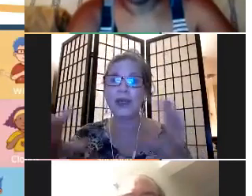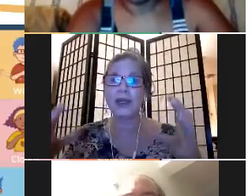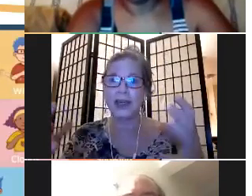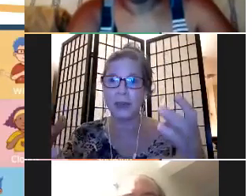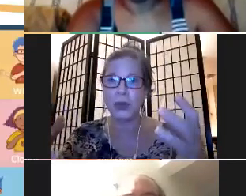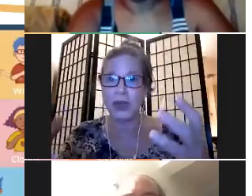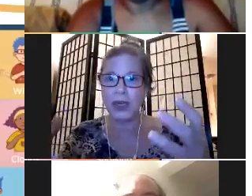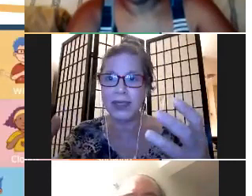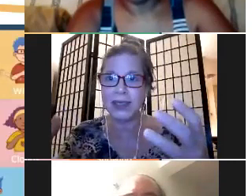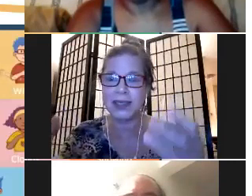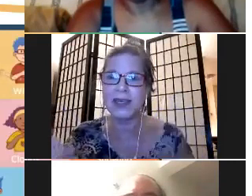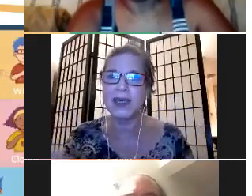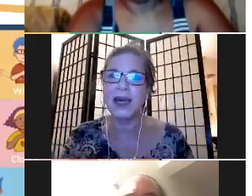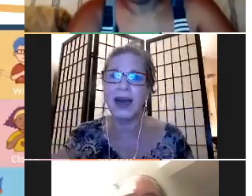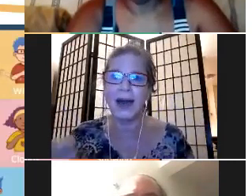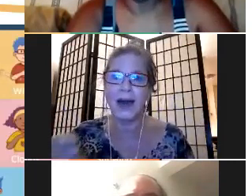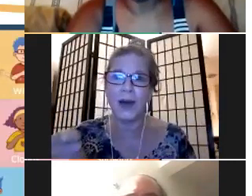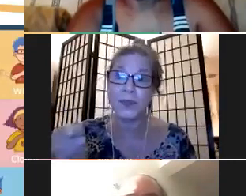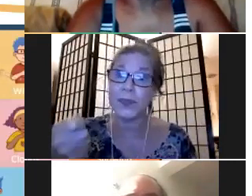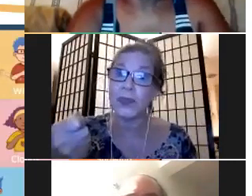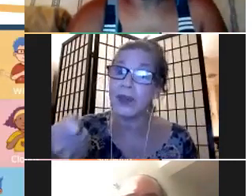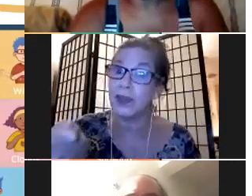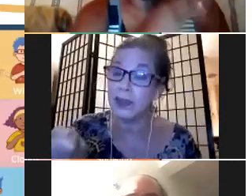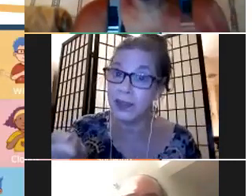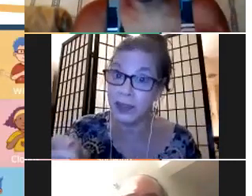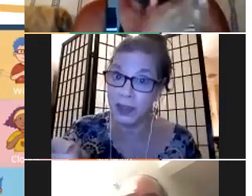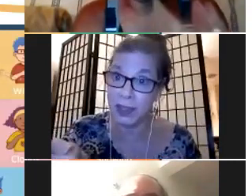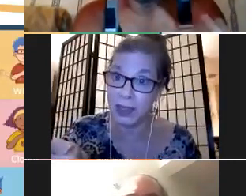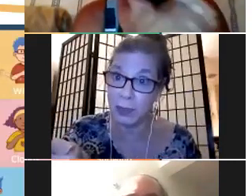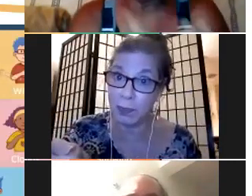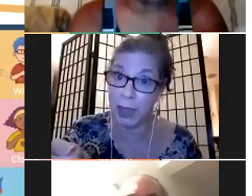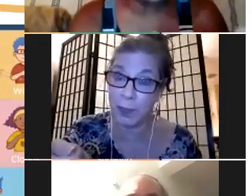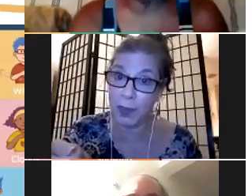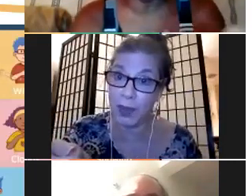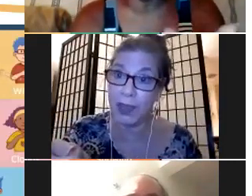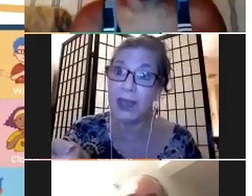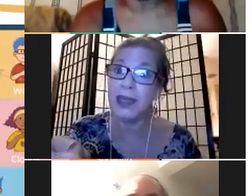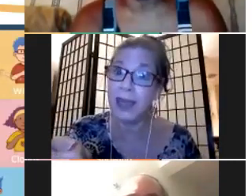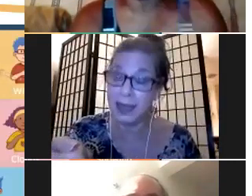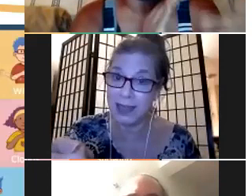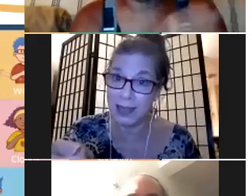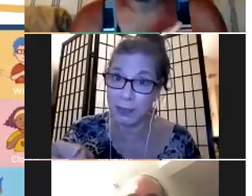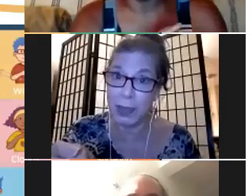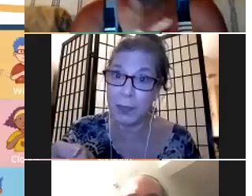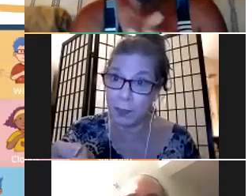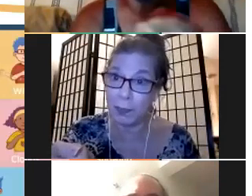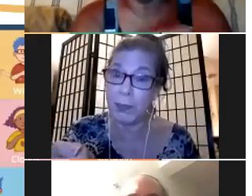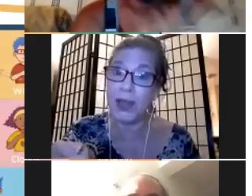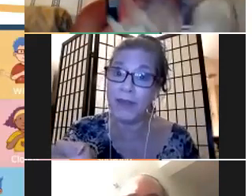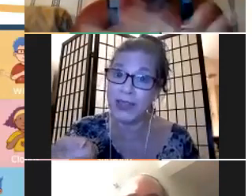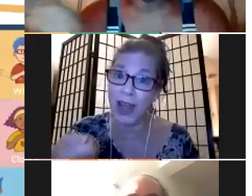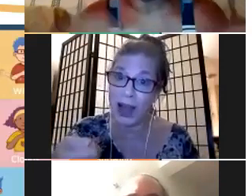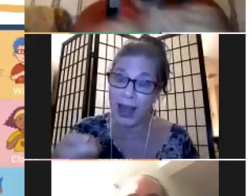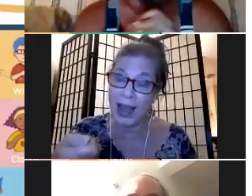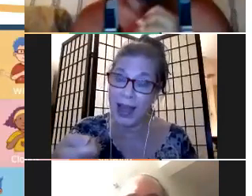but communities, Mhm. It can vary from state to state. people, yes, Yeah, pe- it's a lot. people